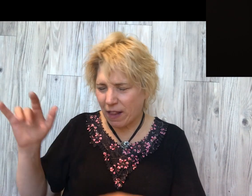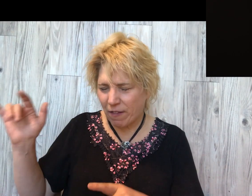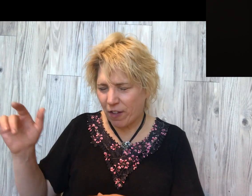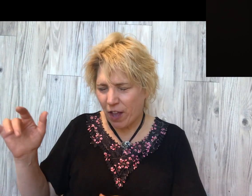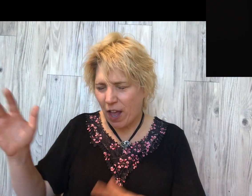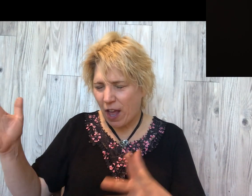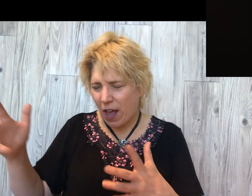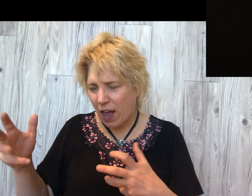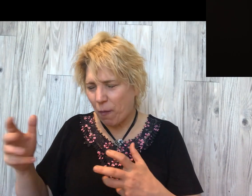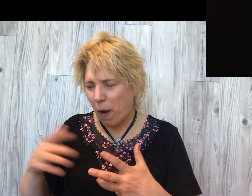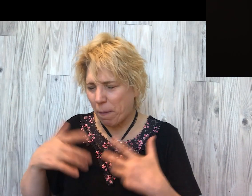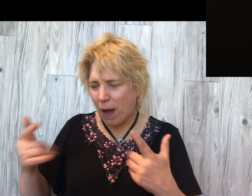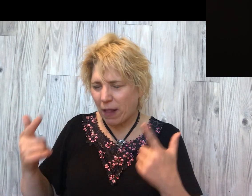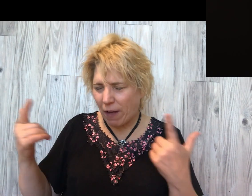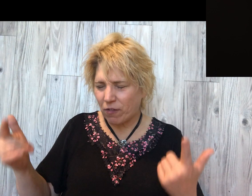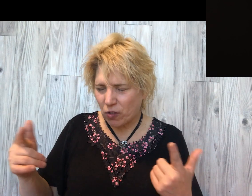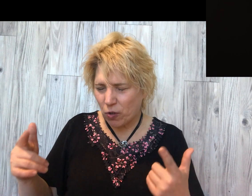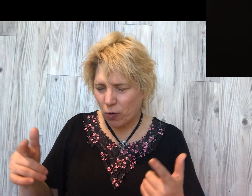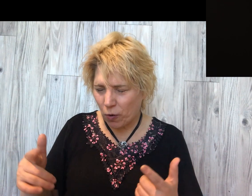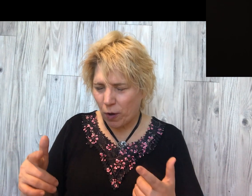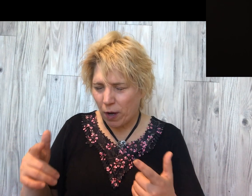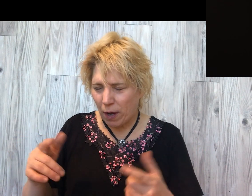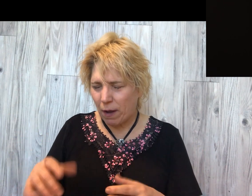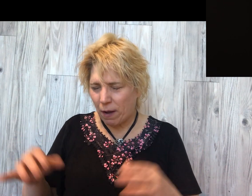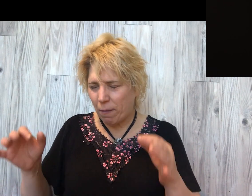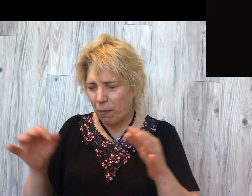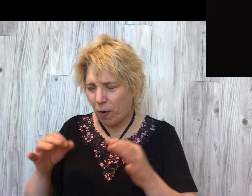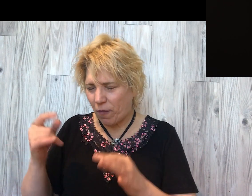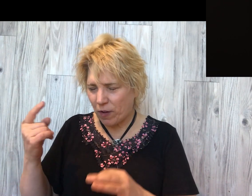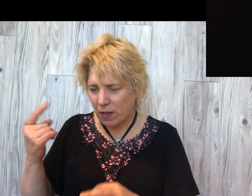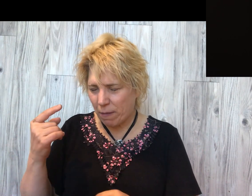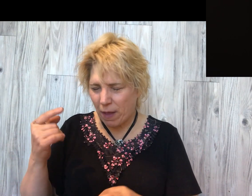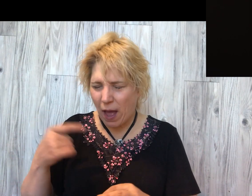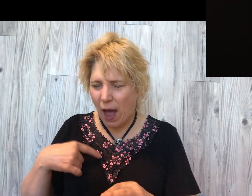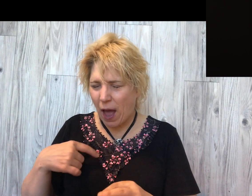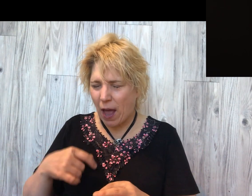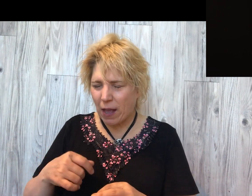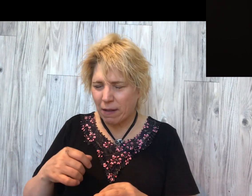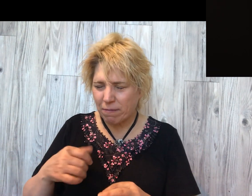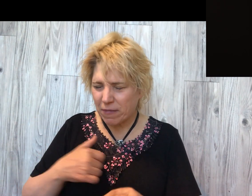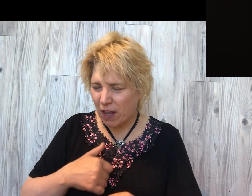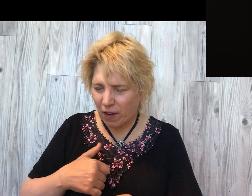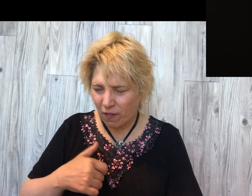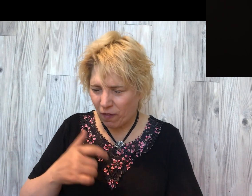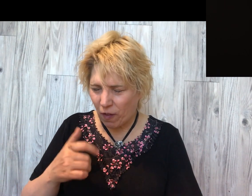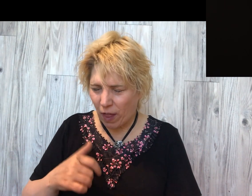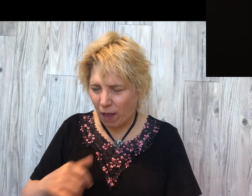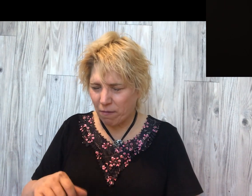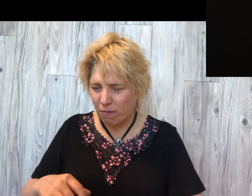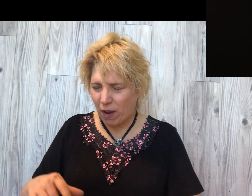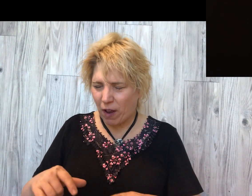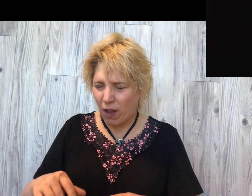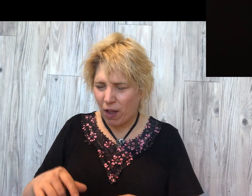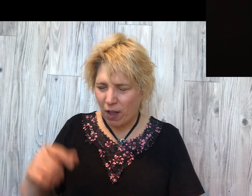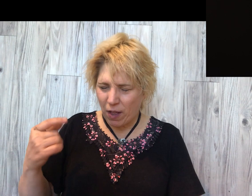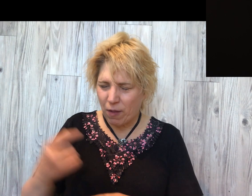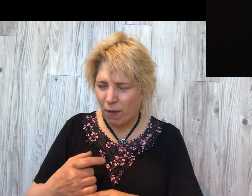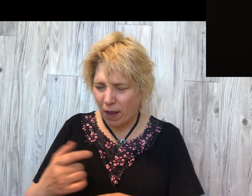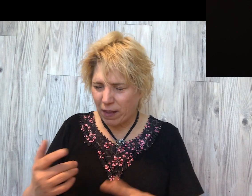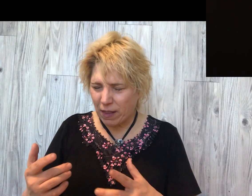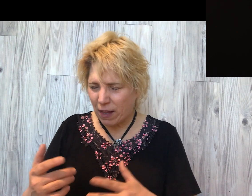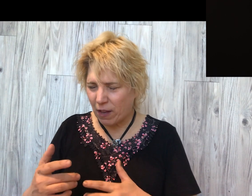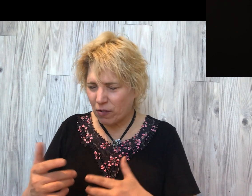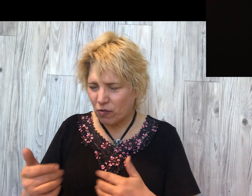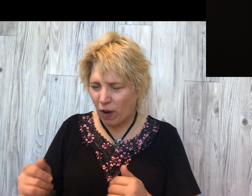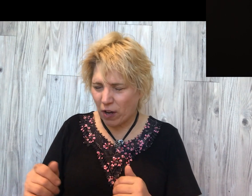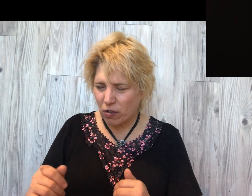and I want my life to count for something important. I apologize for the times I've bragged to others about what I've done right and for the times I've